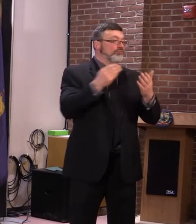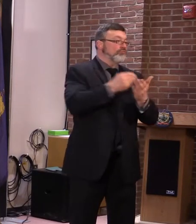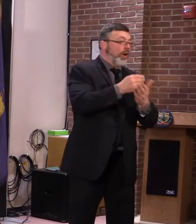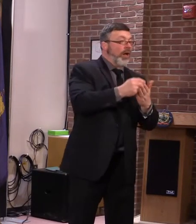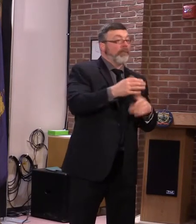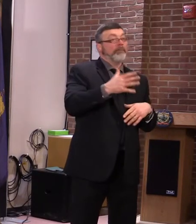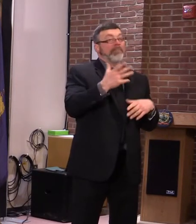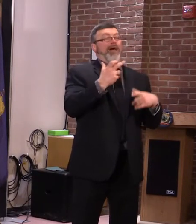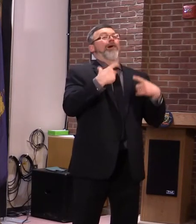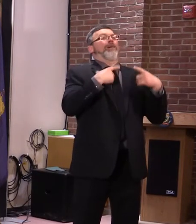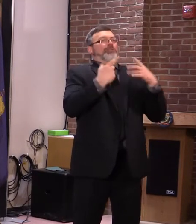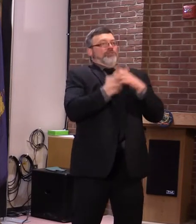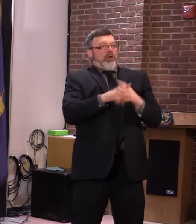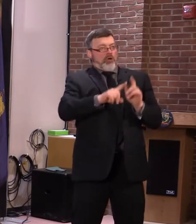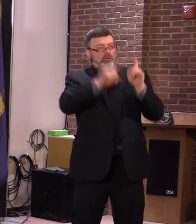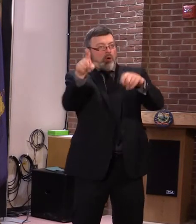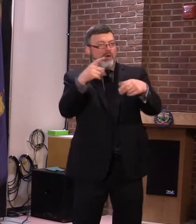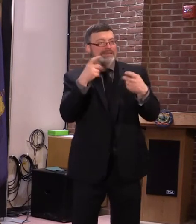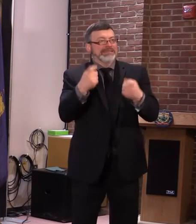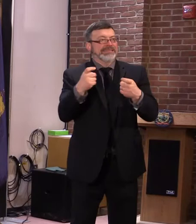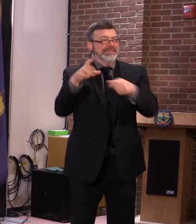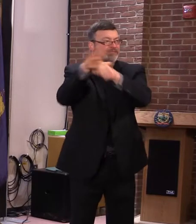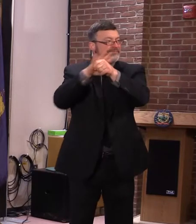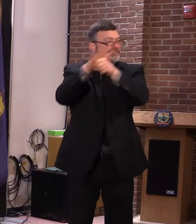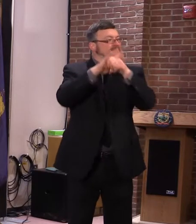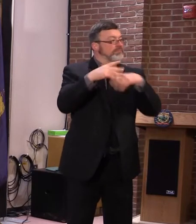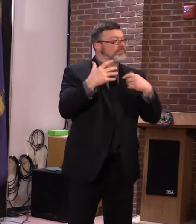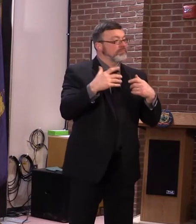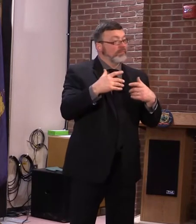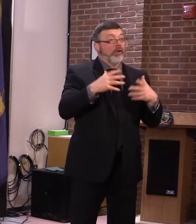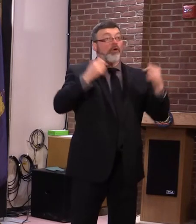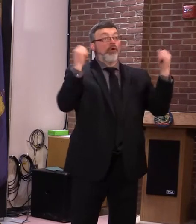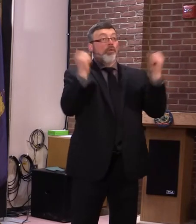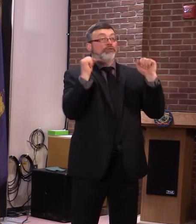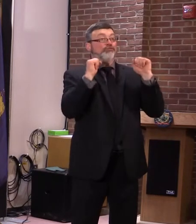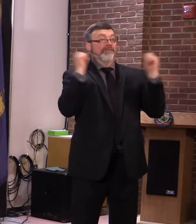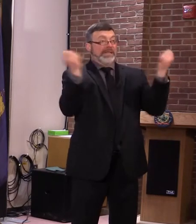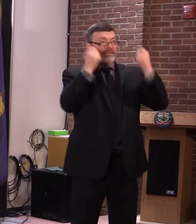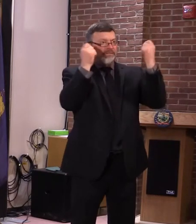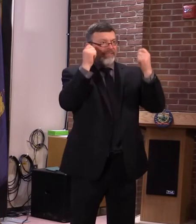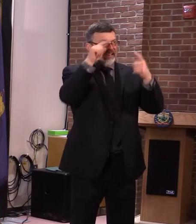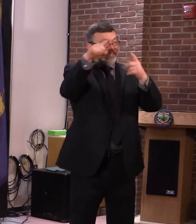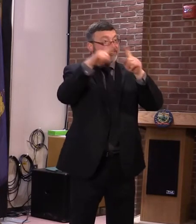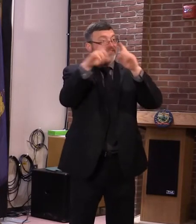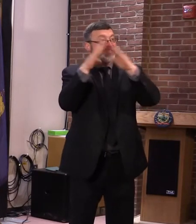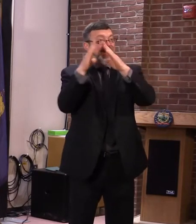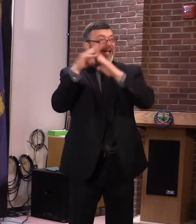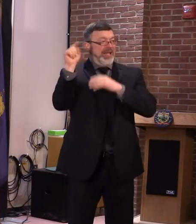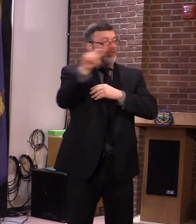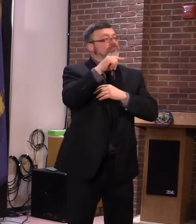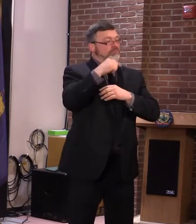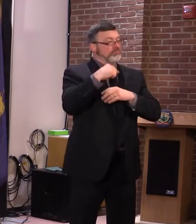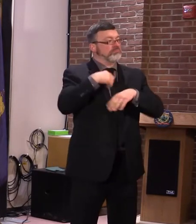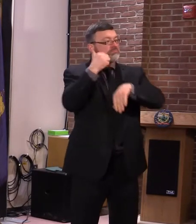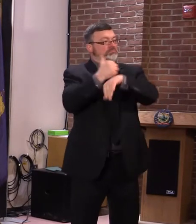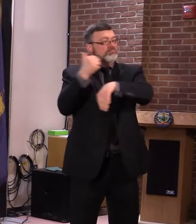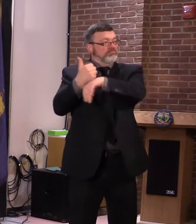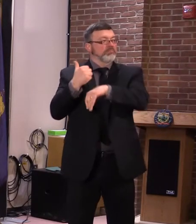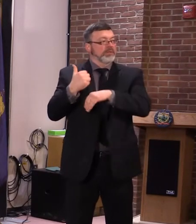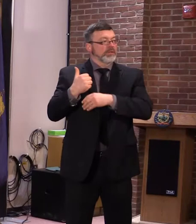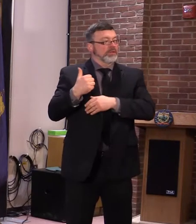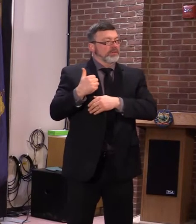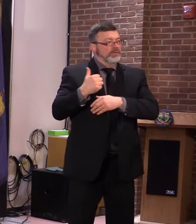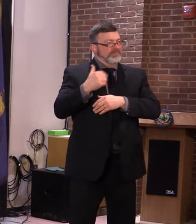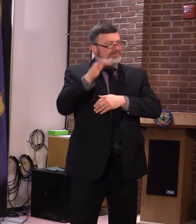recently, winter festivals. We have more than 98 clinics spread across the state in December and January so